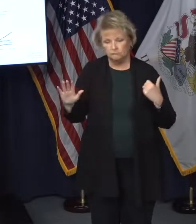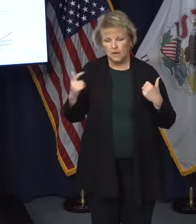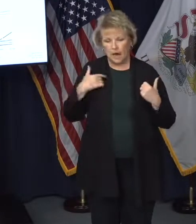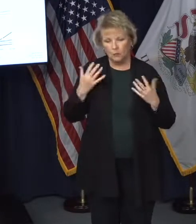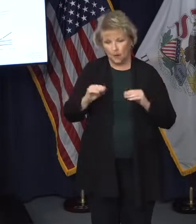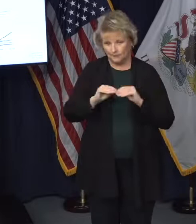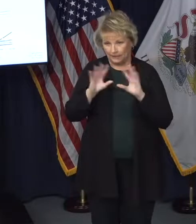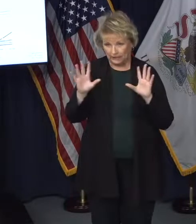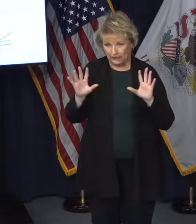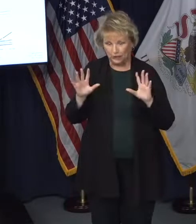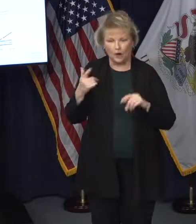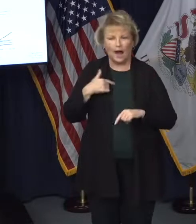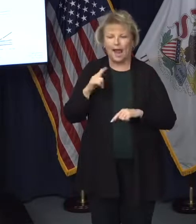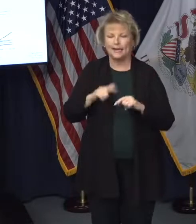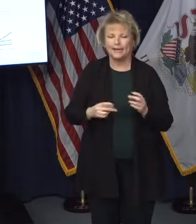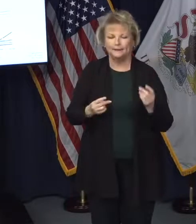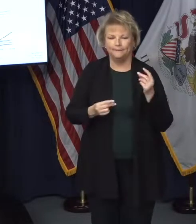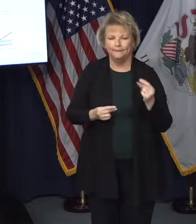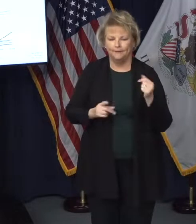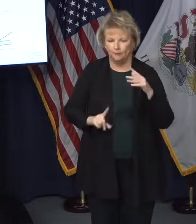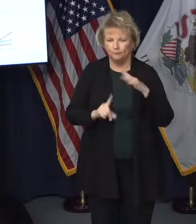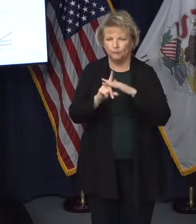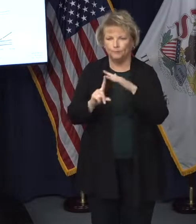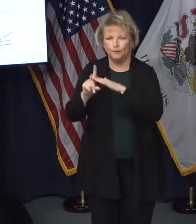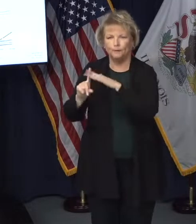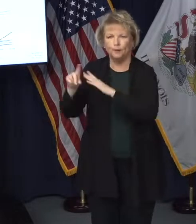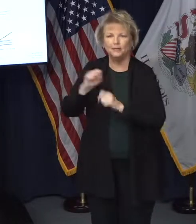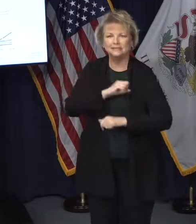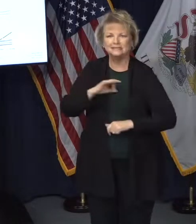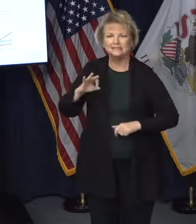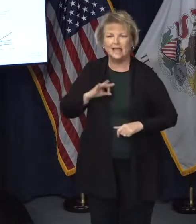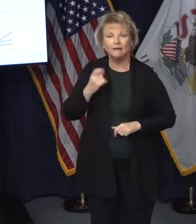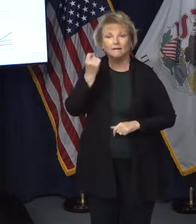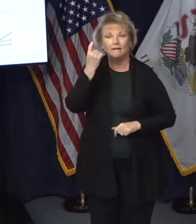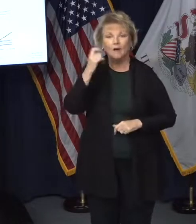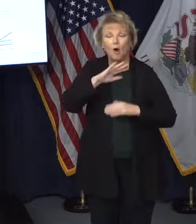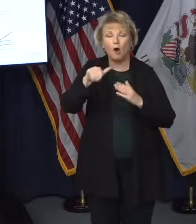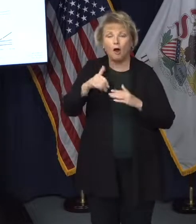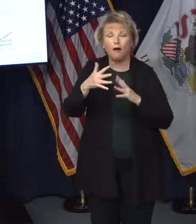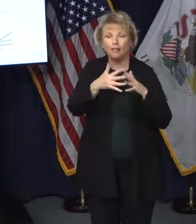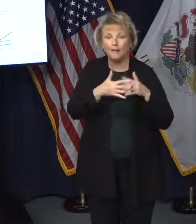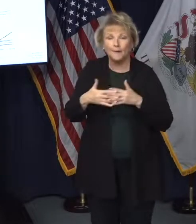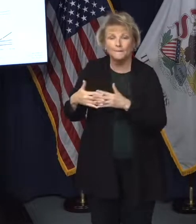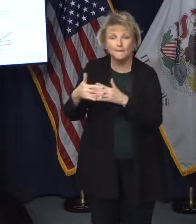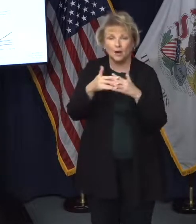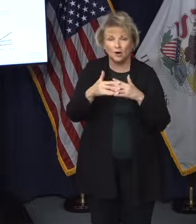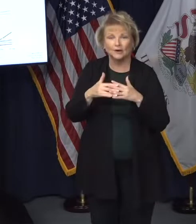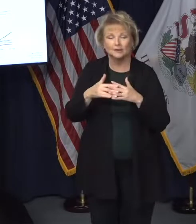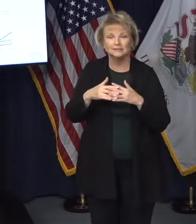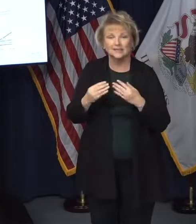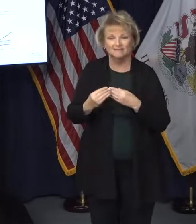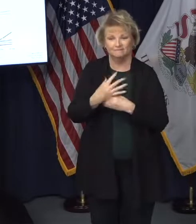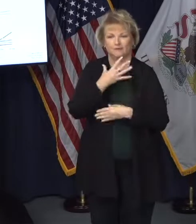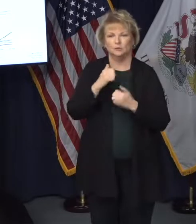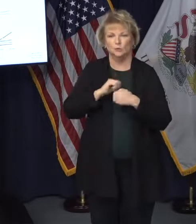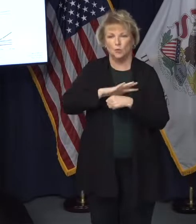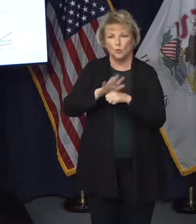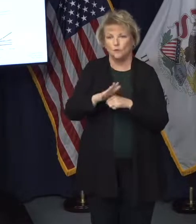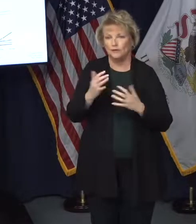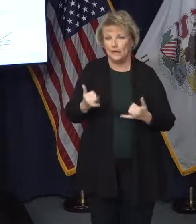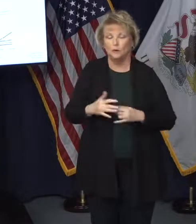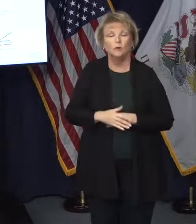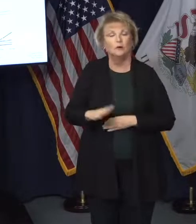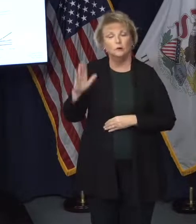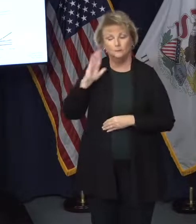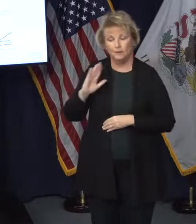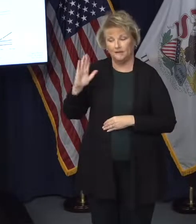clear. You can't just snap your fingers and find staff when the whole country is going through this COVID storm. There were times in the